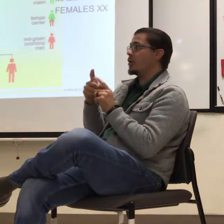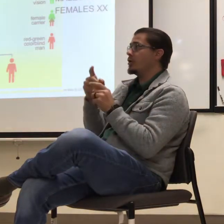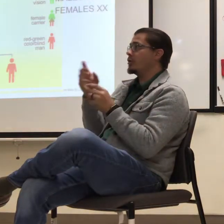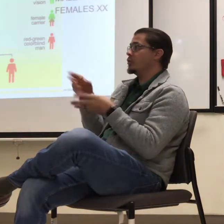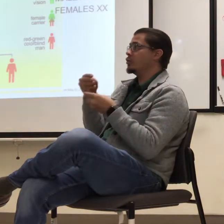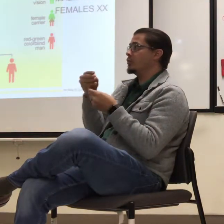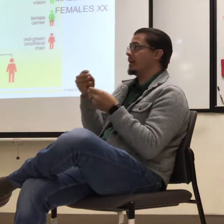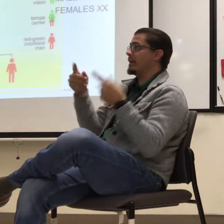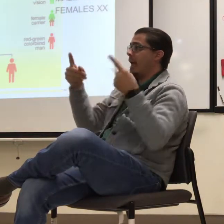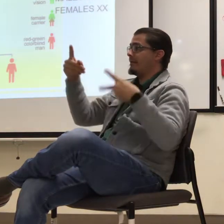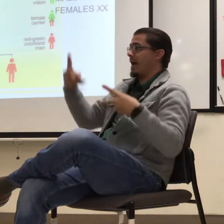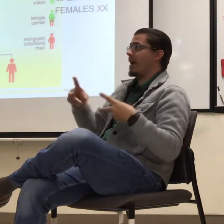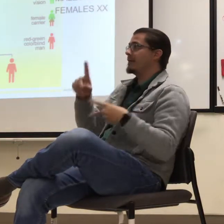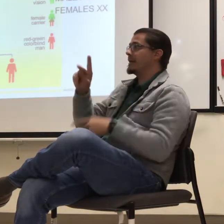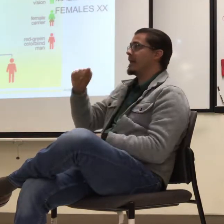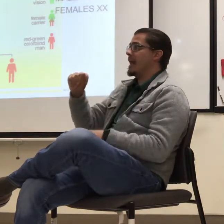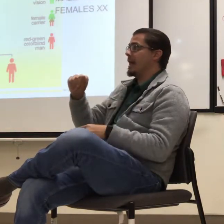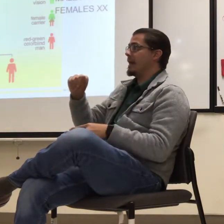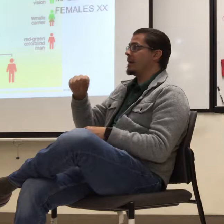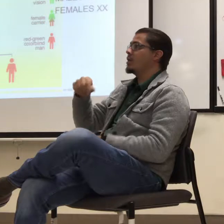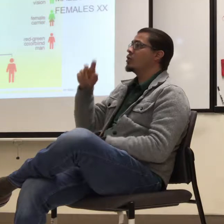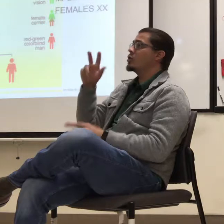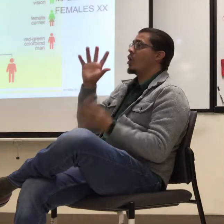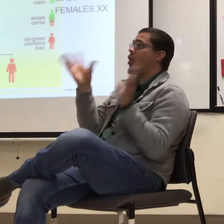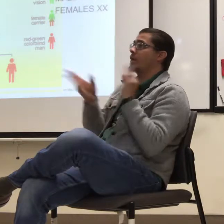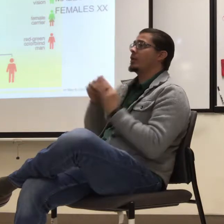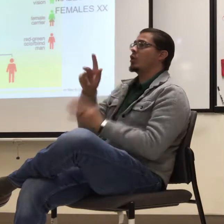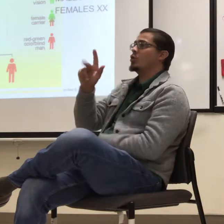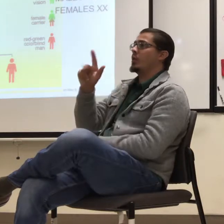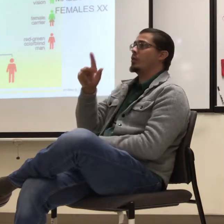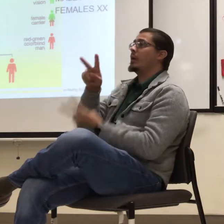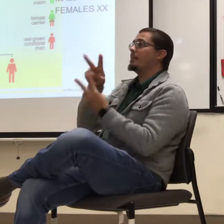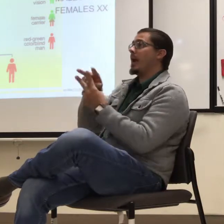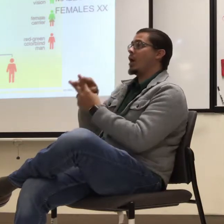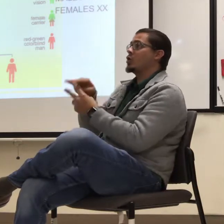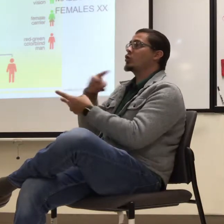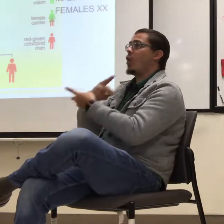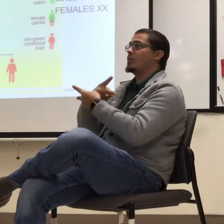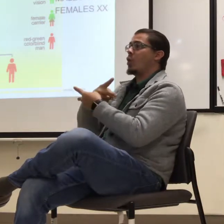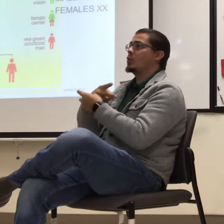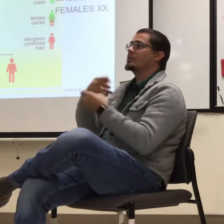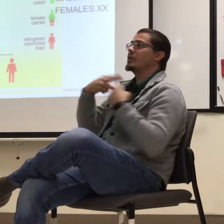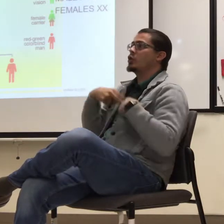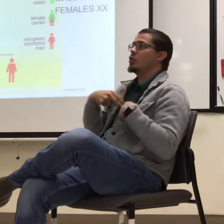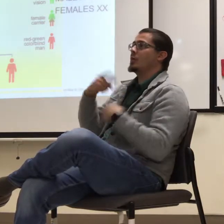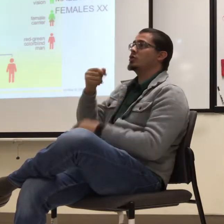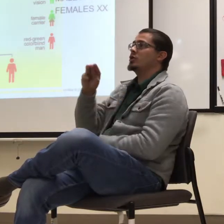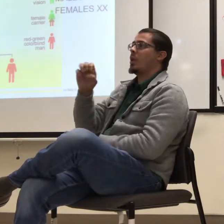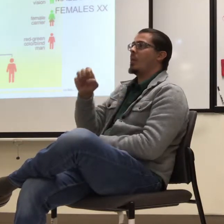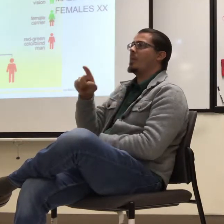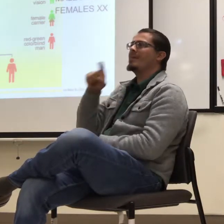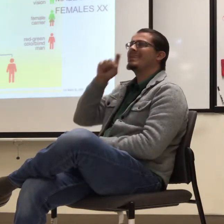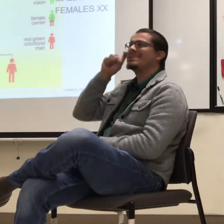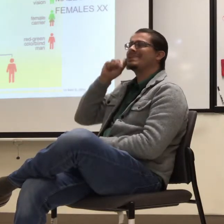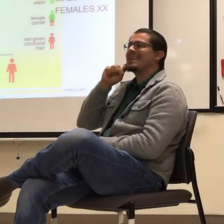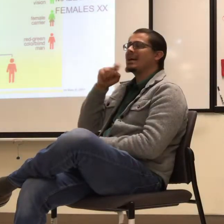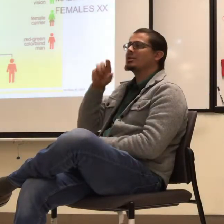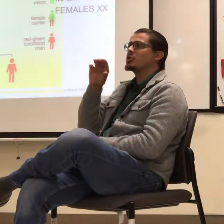DNA. And there's 23 pairs of chromosomes in the human genome. However, the sex